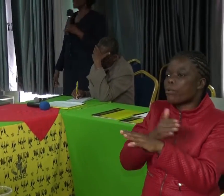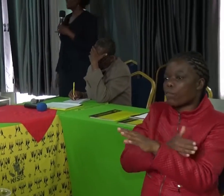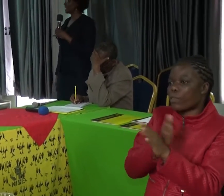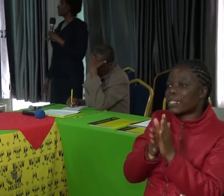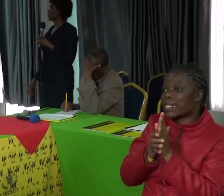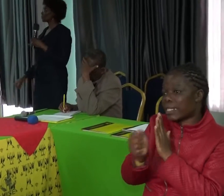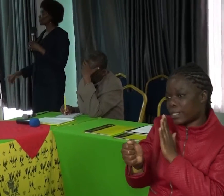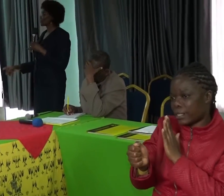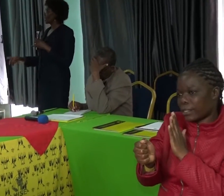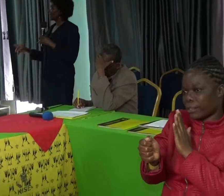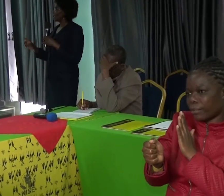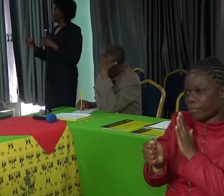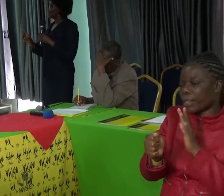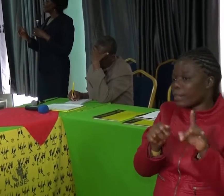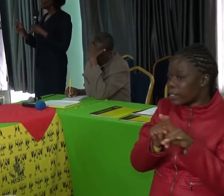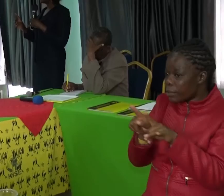Then at the same time,